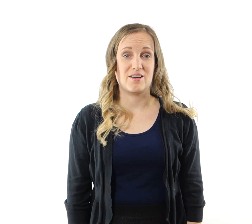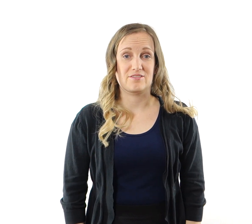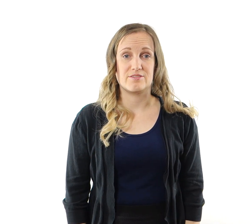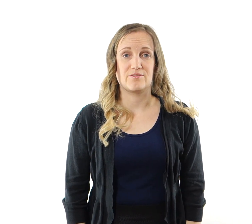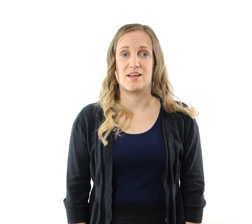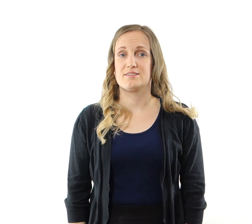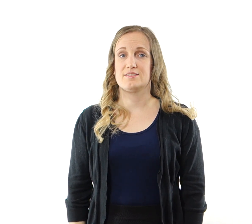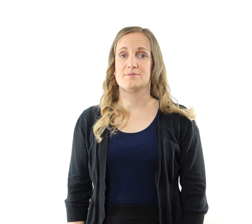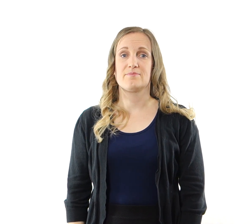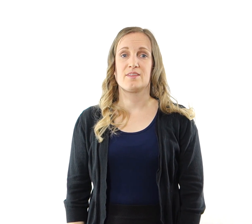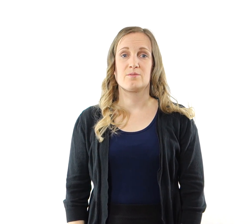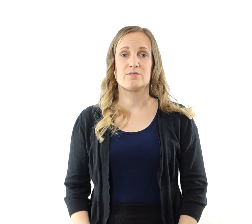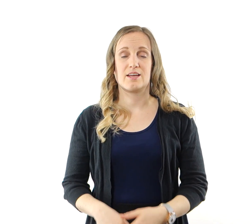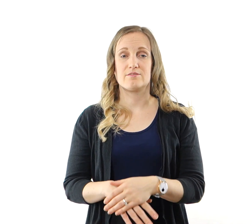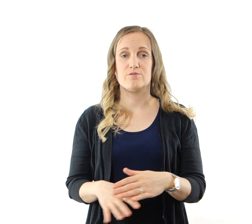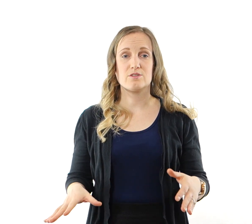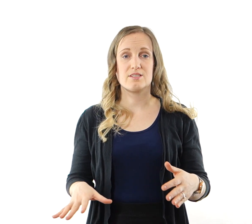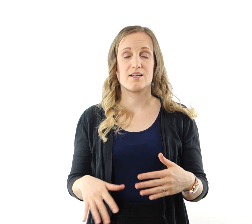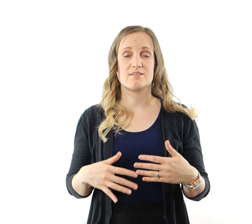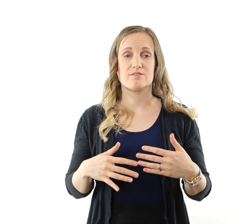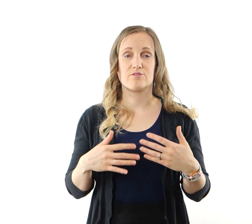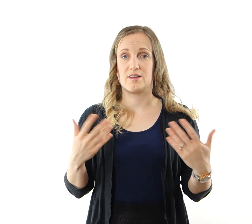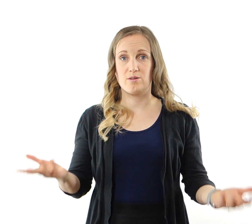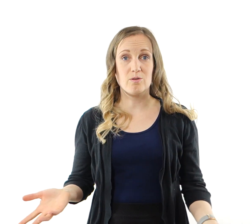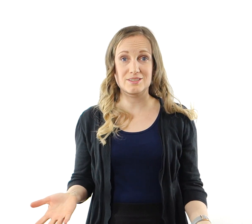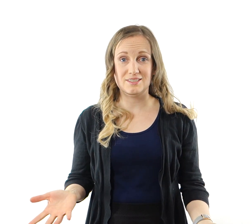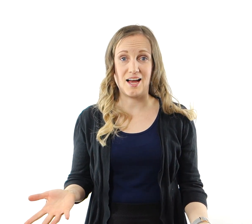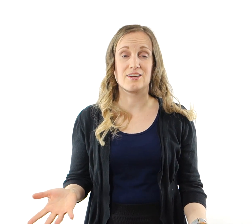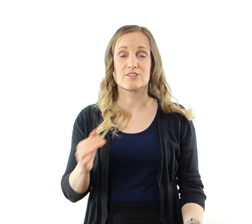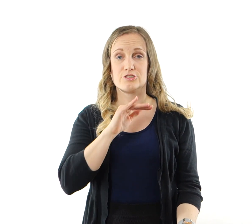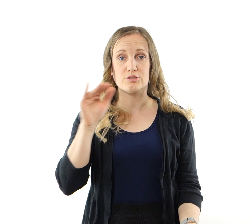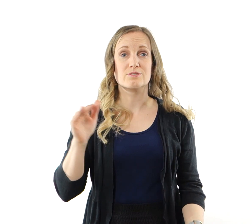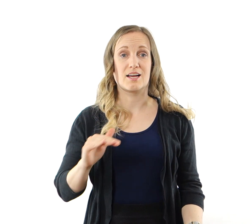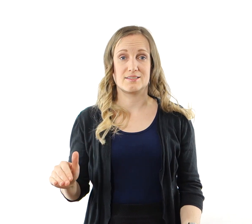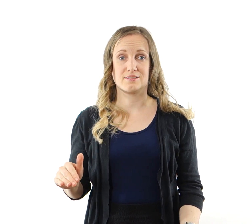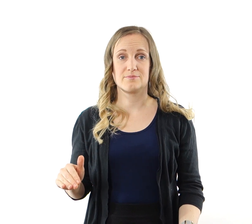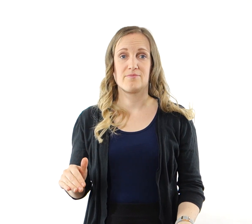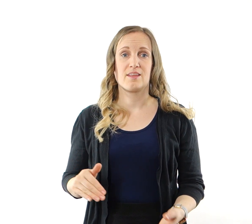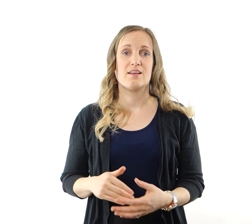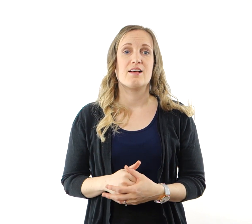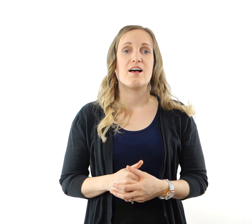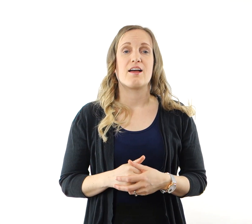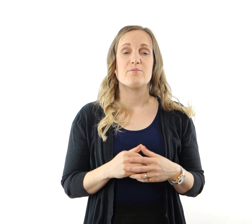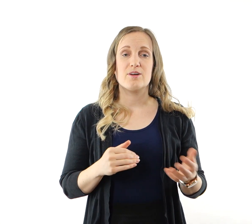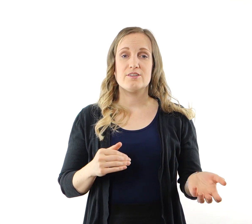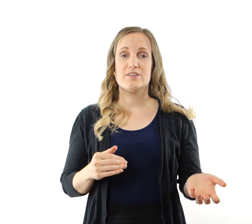than the rest. We only have 4 signs for that whole entire 2 lines. I wonder,